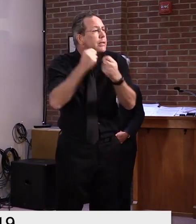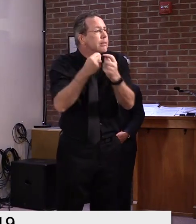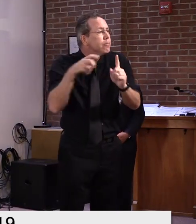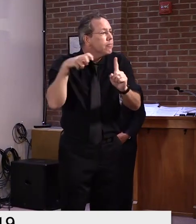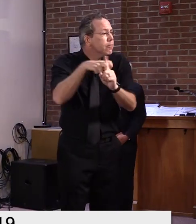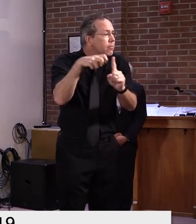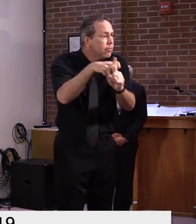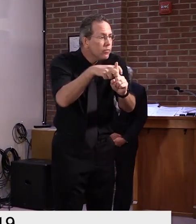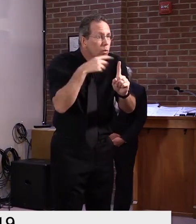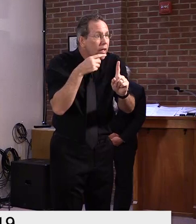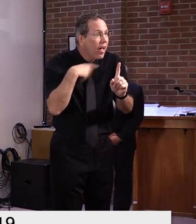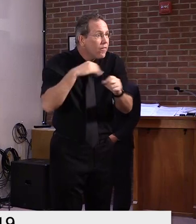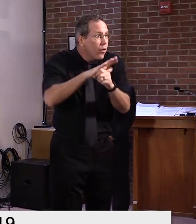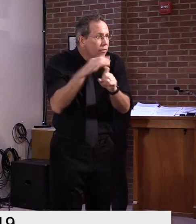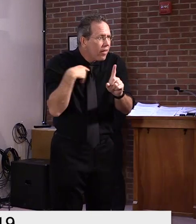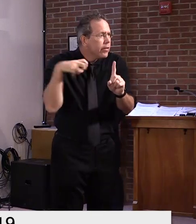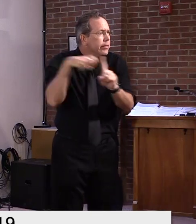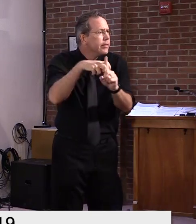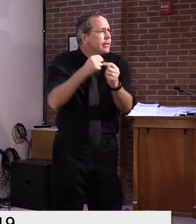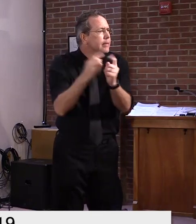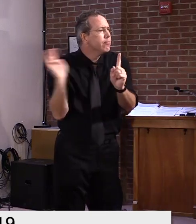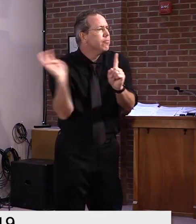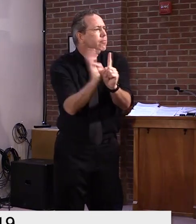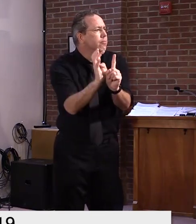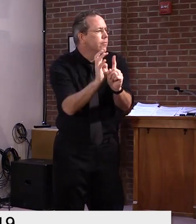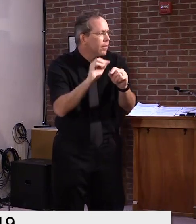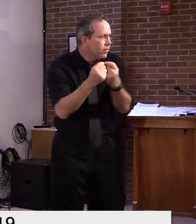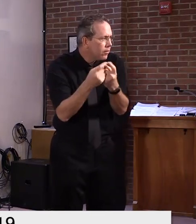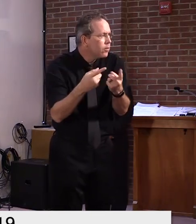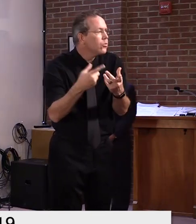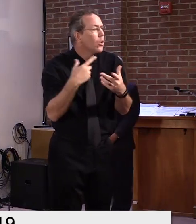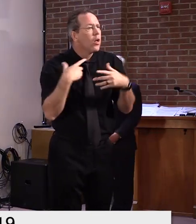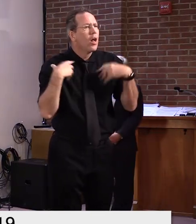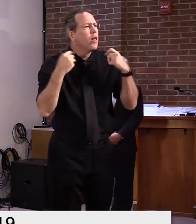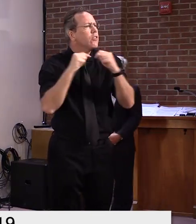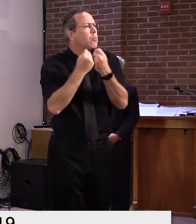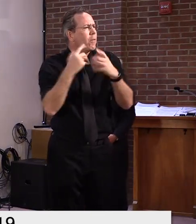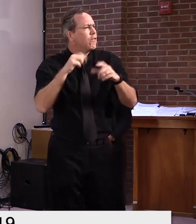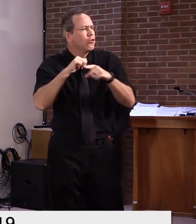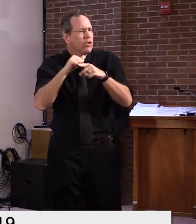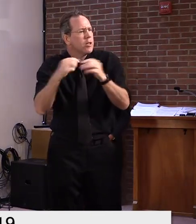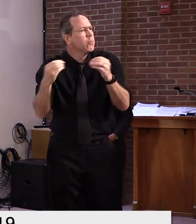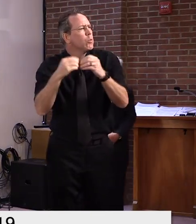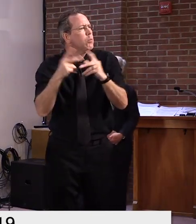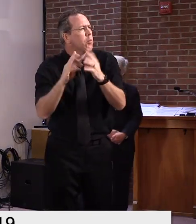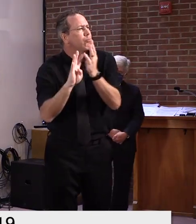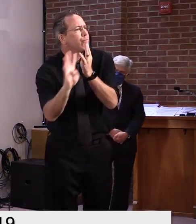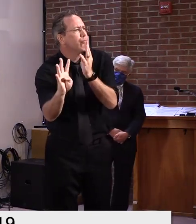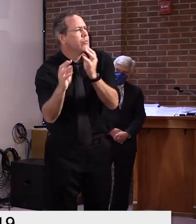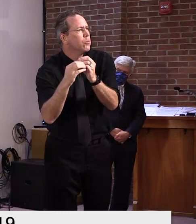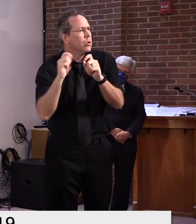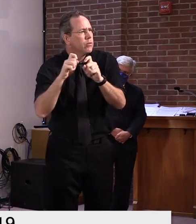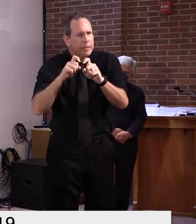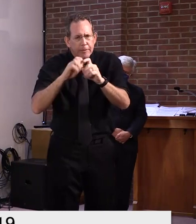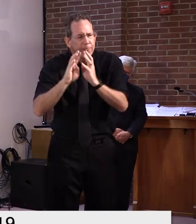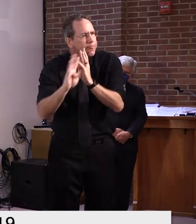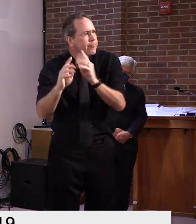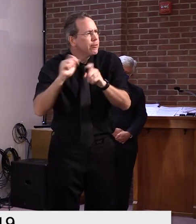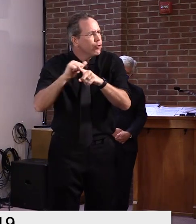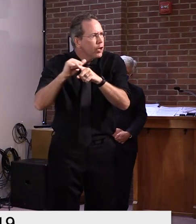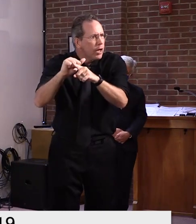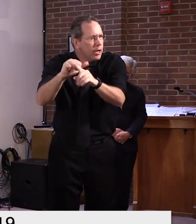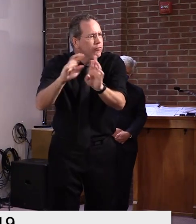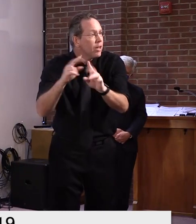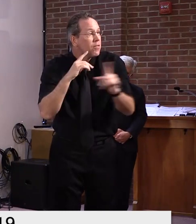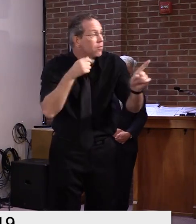training people for if there is further need. So we're preparing ourselves, and I think we've done a pretty good job in that